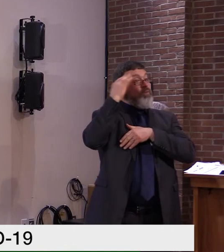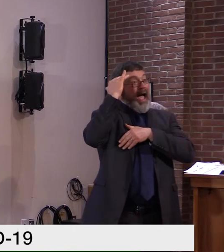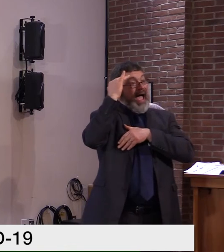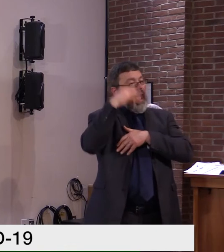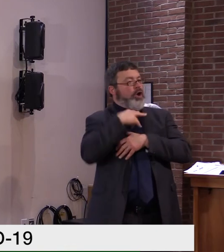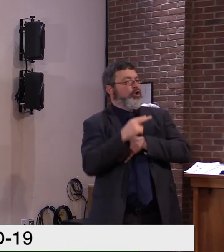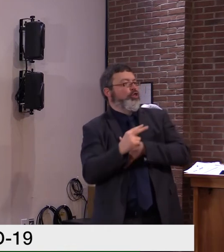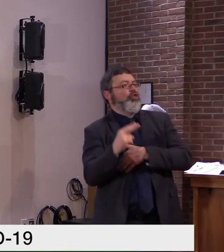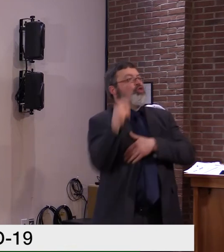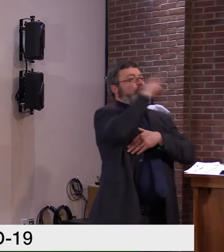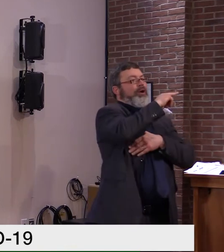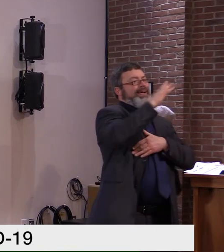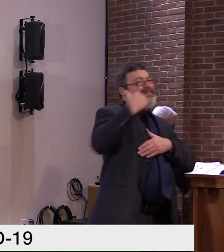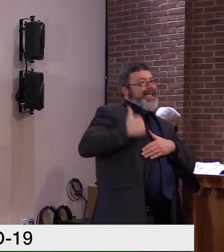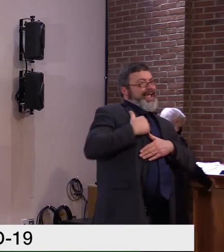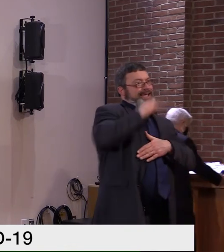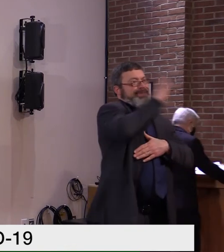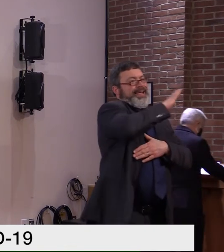as to what might happen.